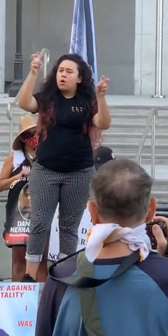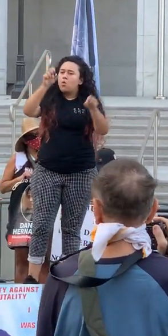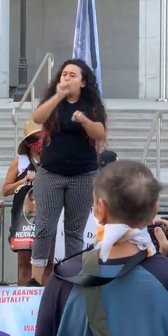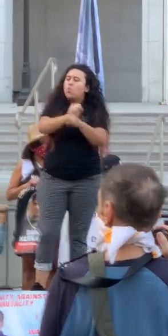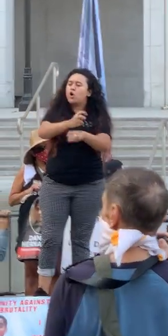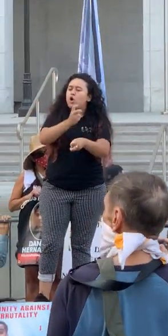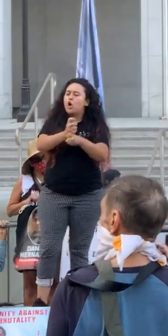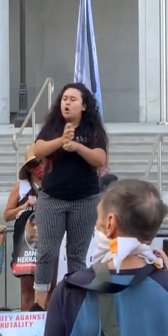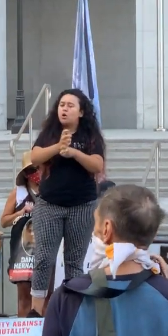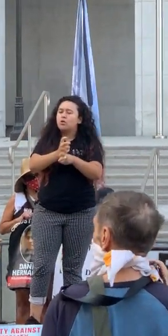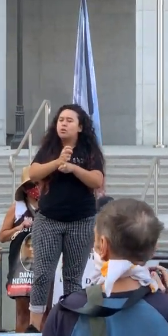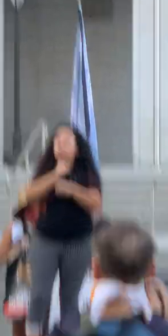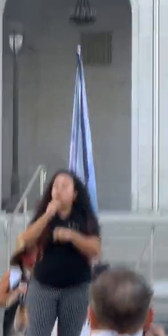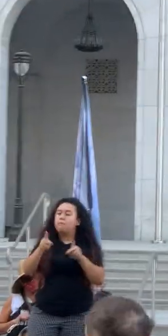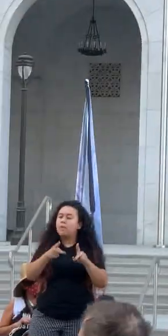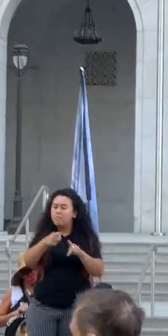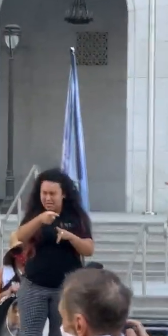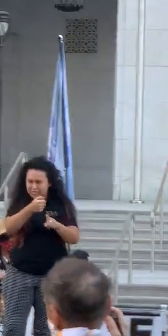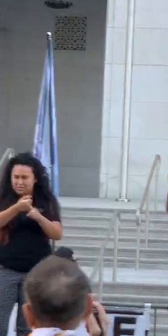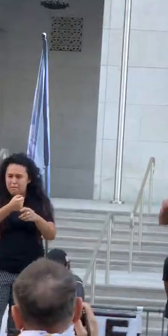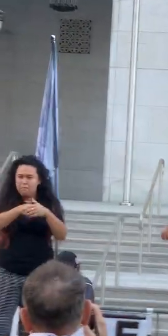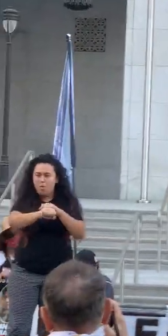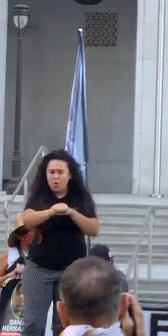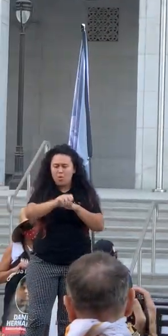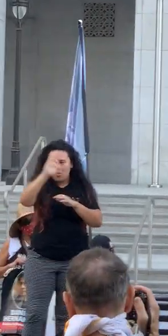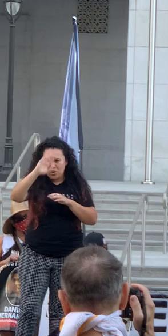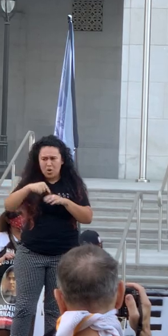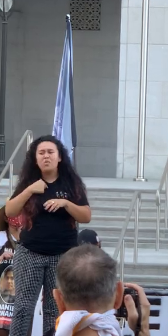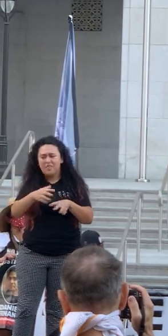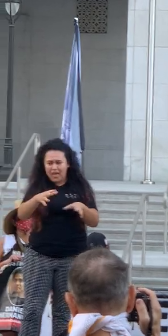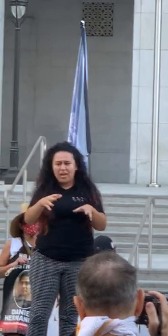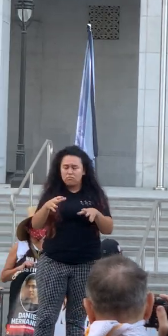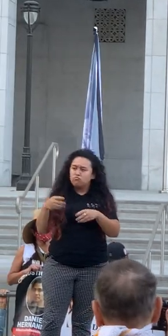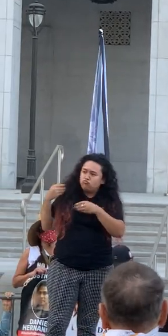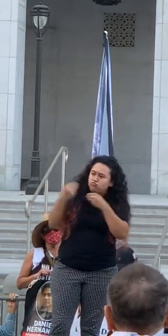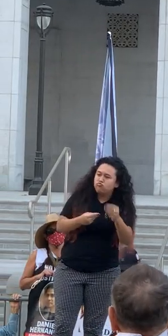into it, even though we know that people inherit wealth and others inherit struggle.